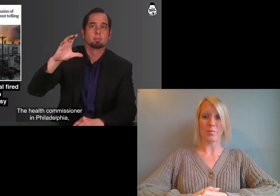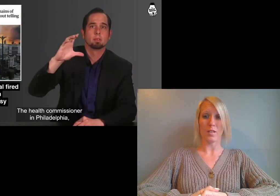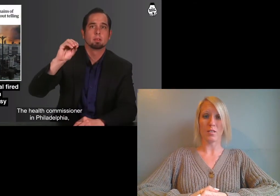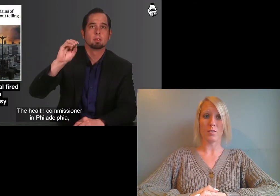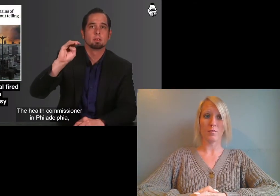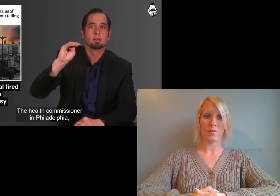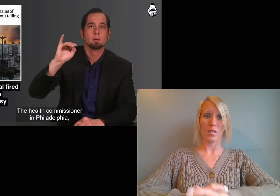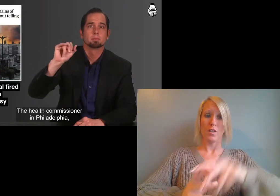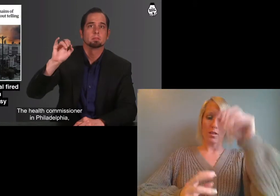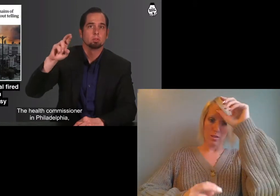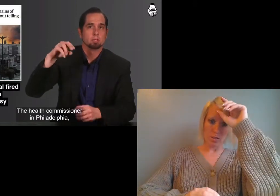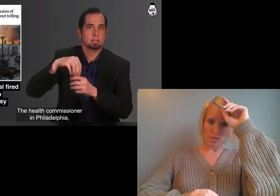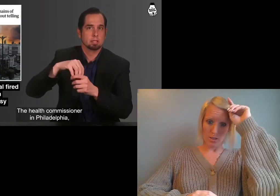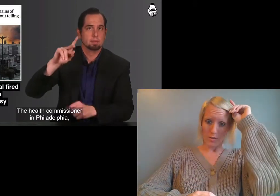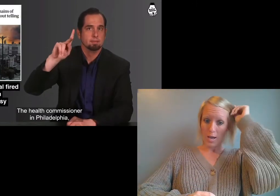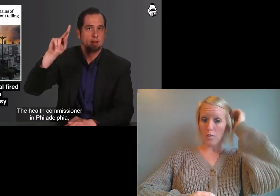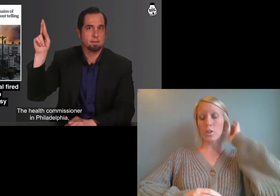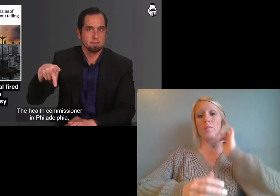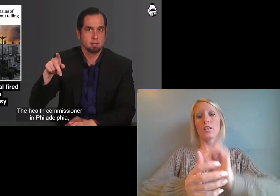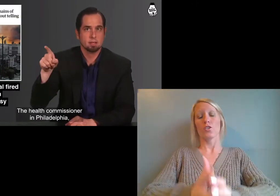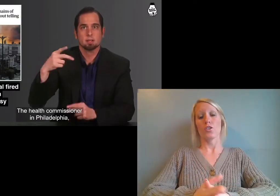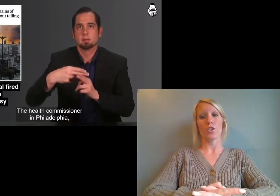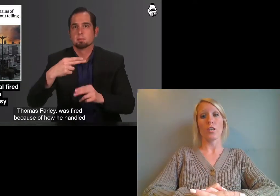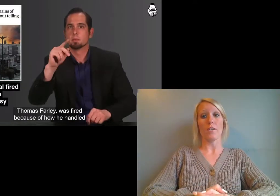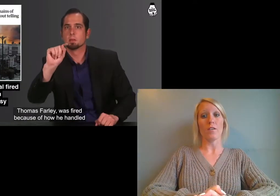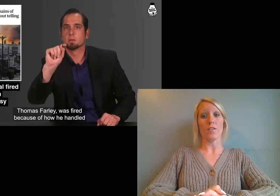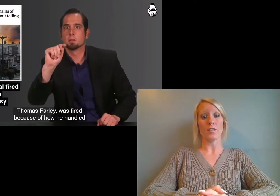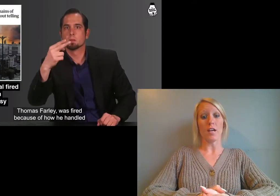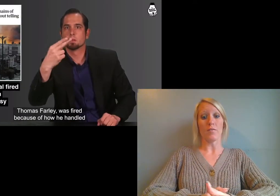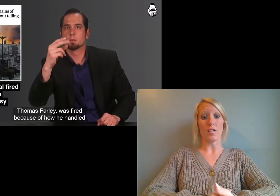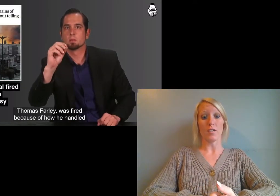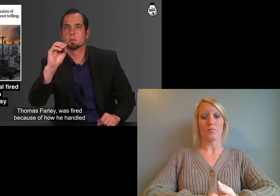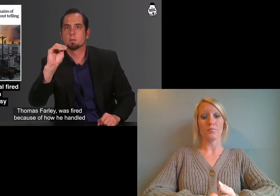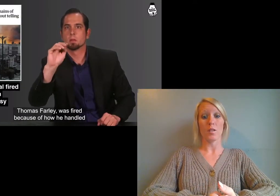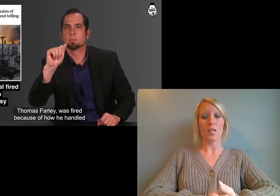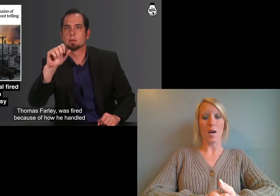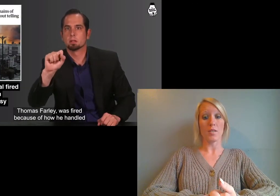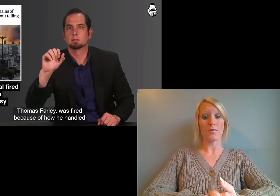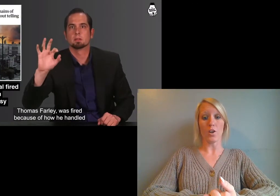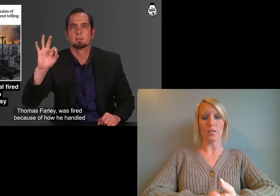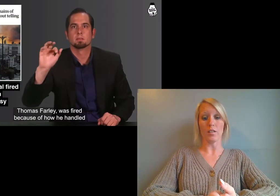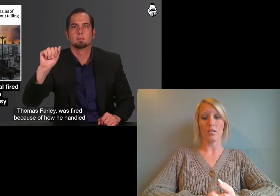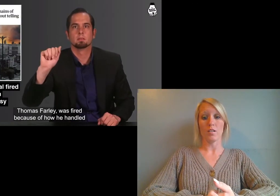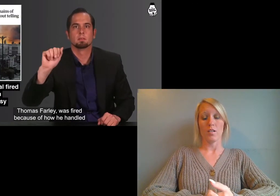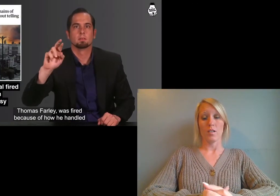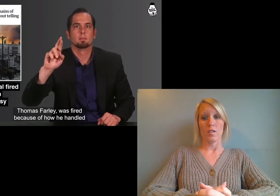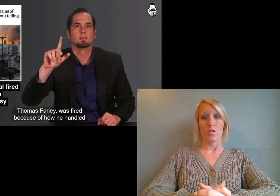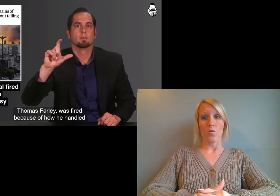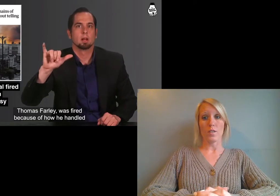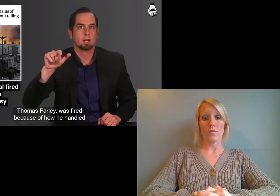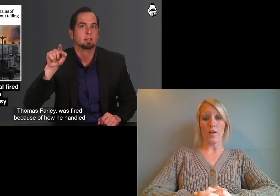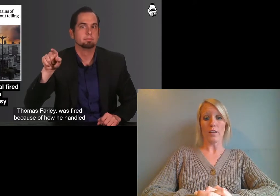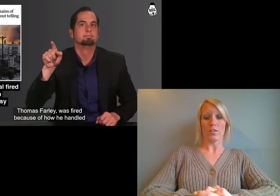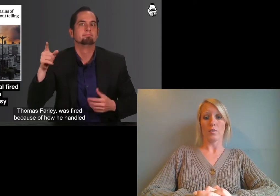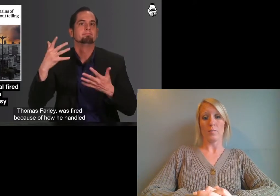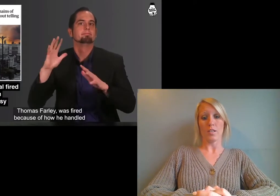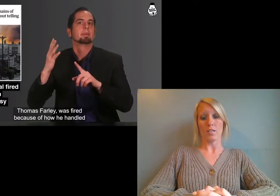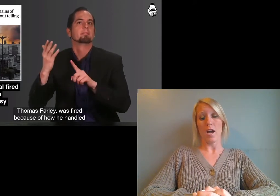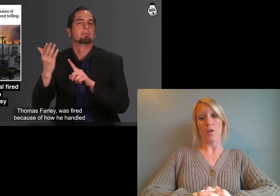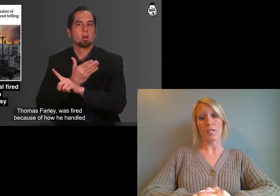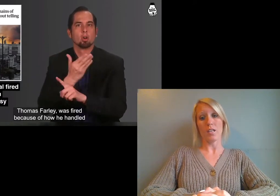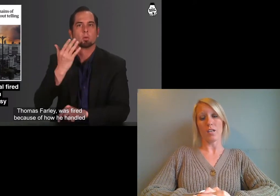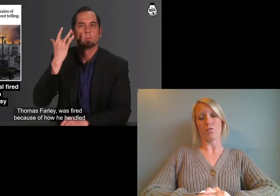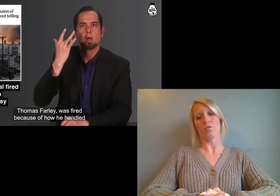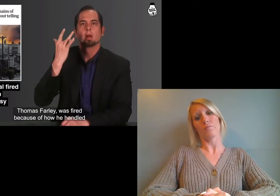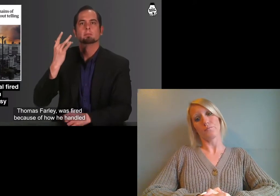stolen license plates. The health commissioner in Philadelphia, Thomas Farley, was fired because